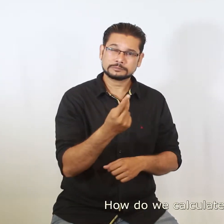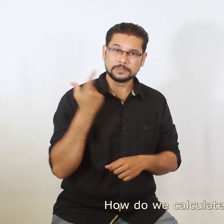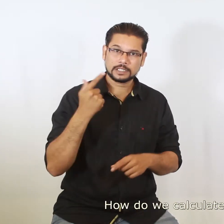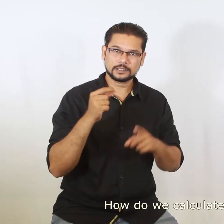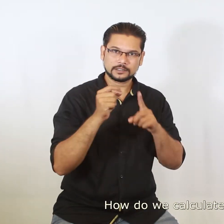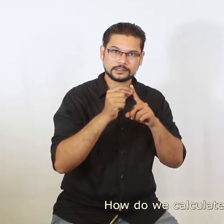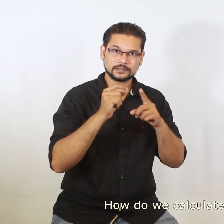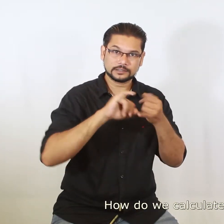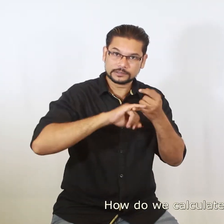How do we calculate speed?